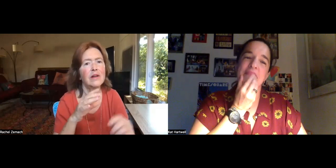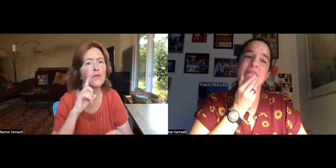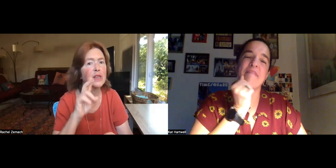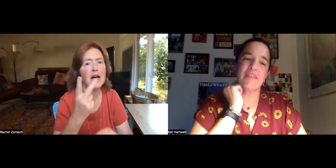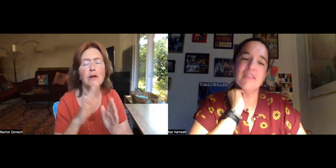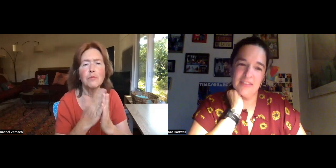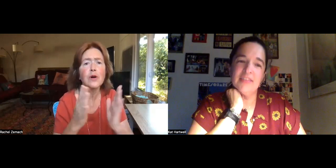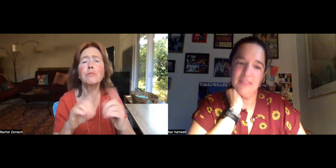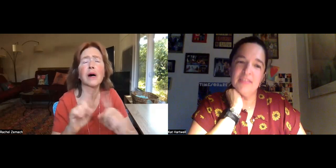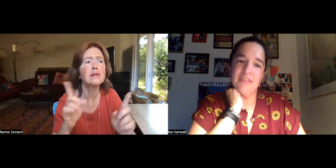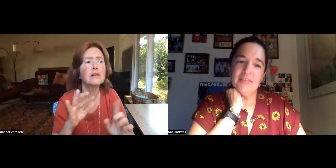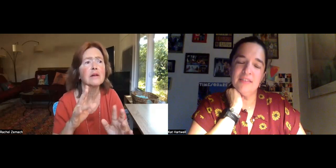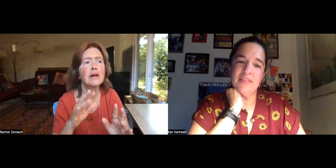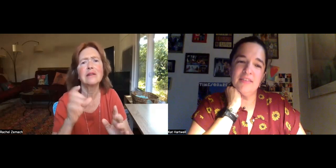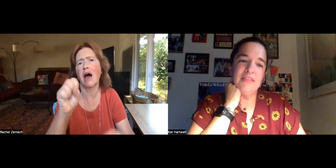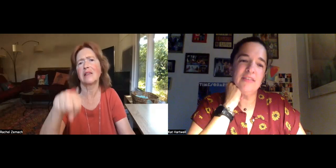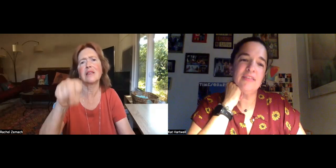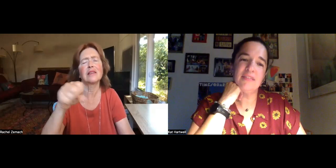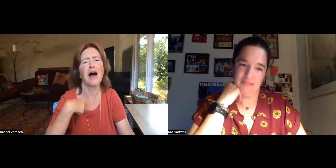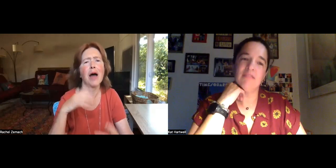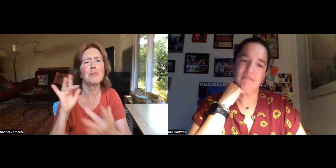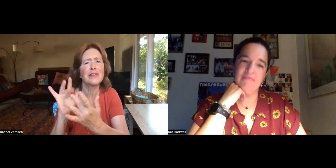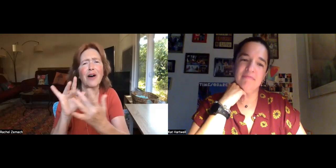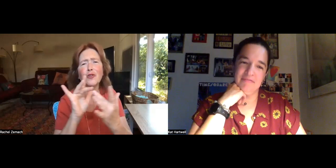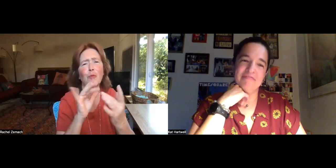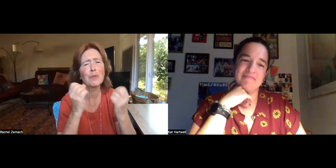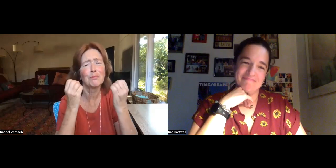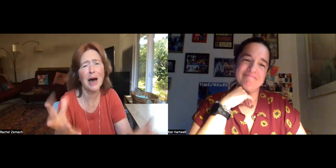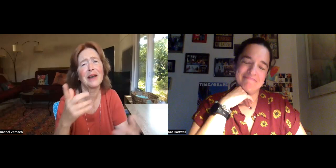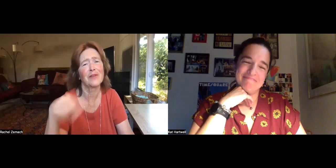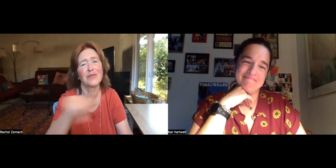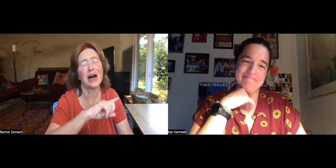The second book, but yes, I'm in touch with many of them.